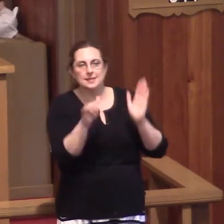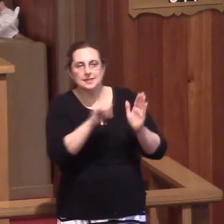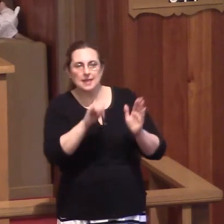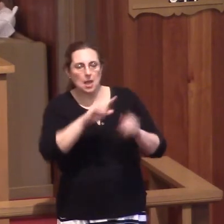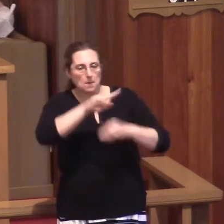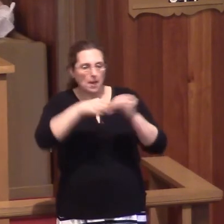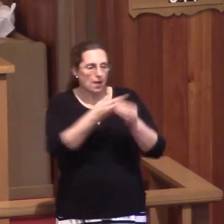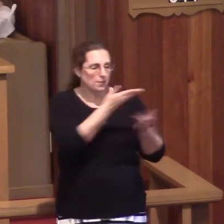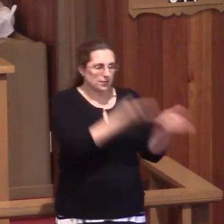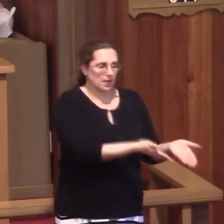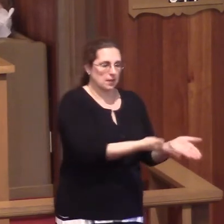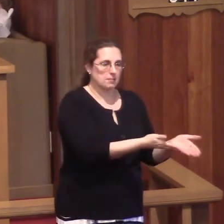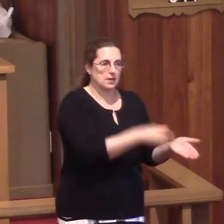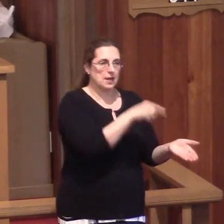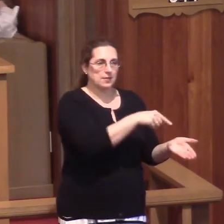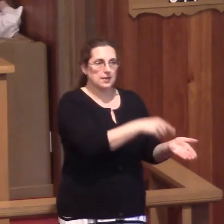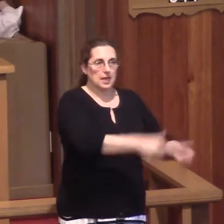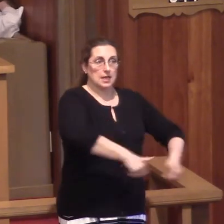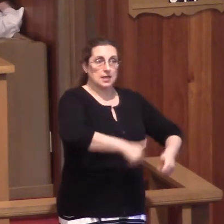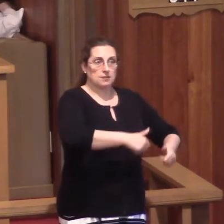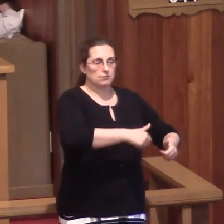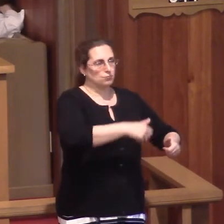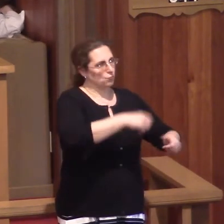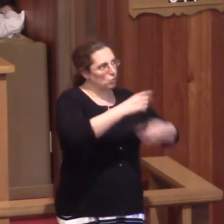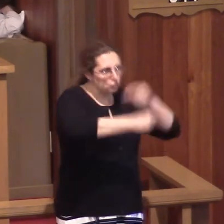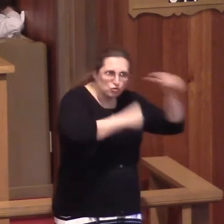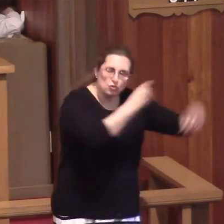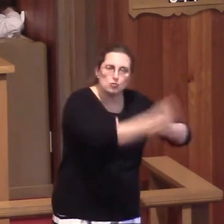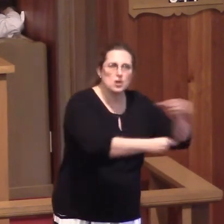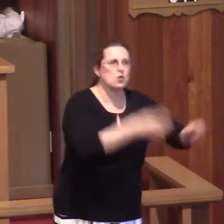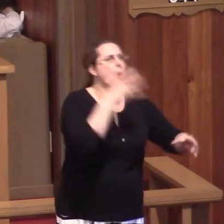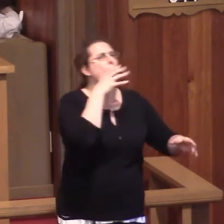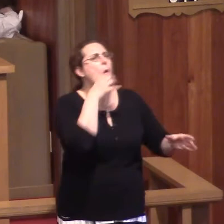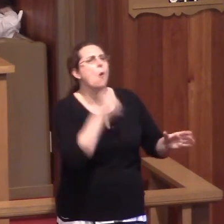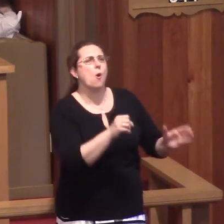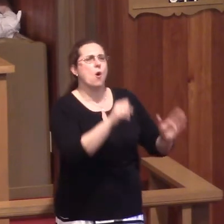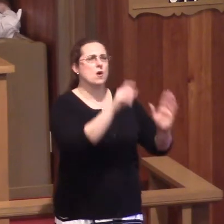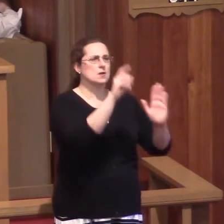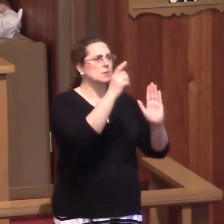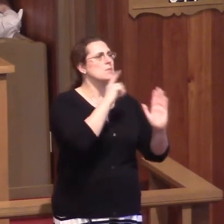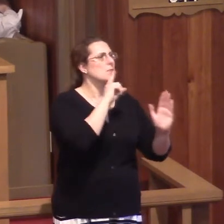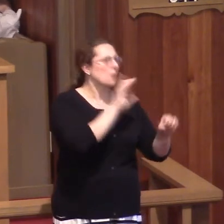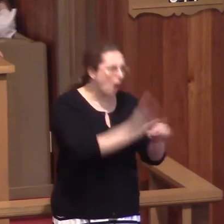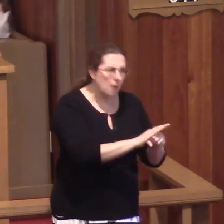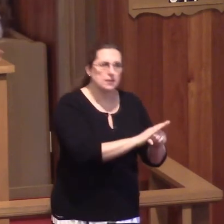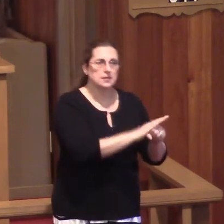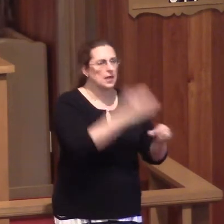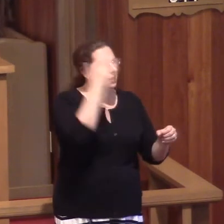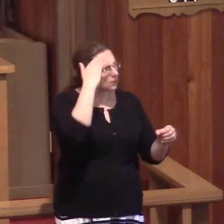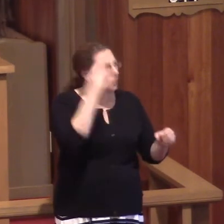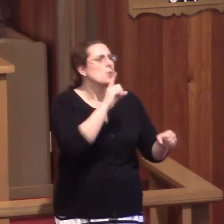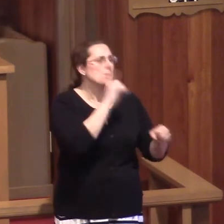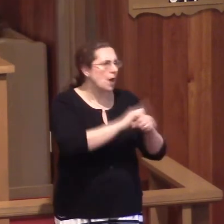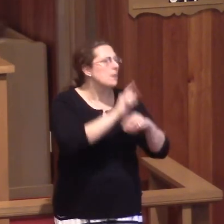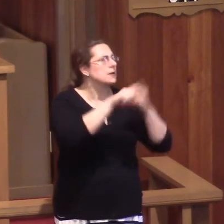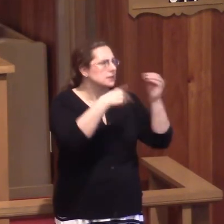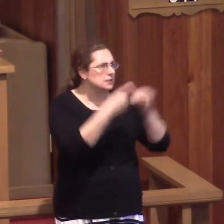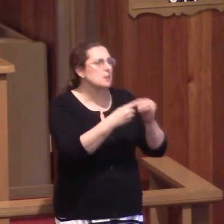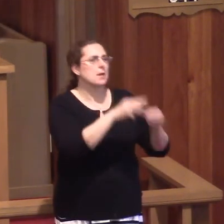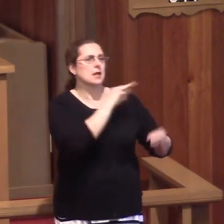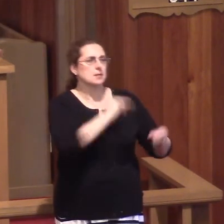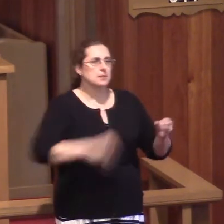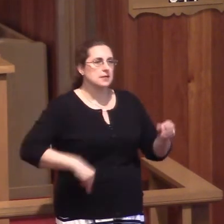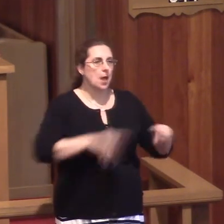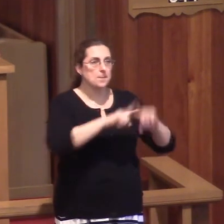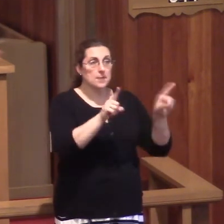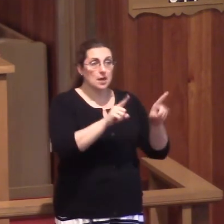They were descendants Of the old covenant Who were well educated And knew the promises Of the Messiah. And yet when given The